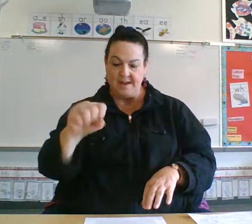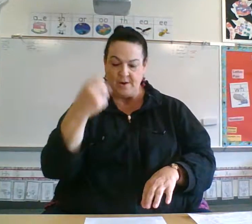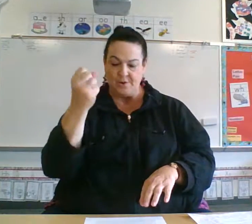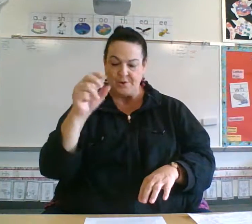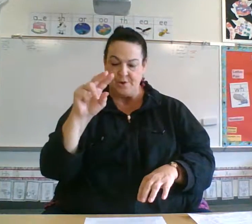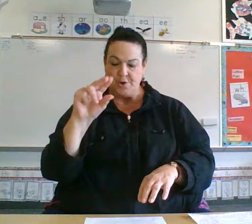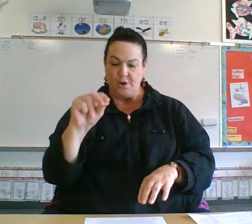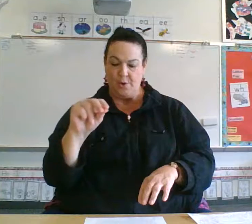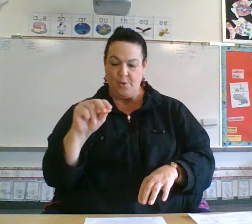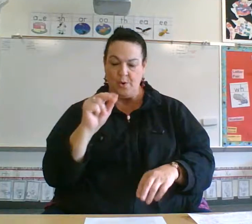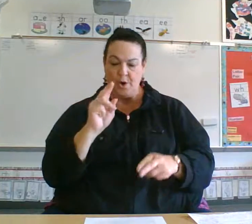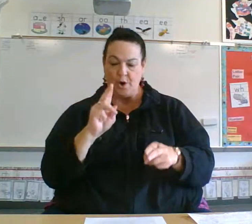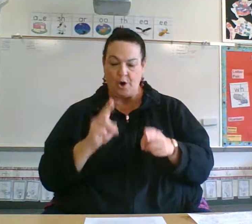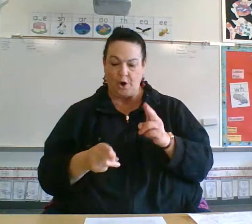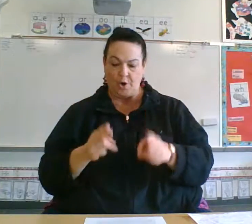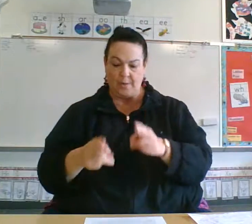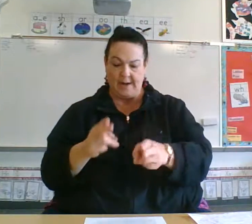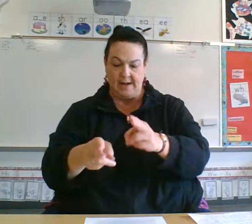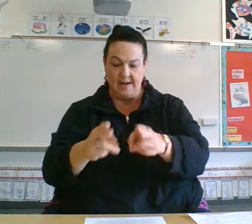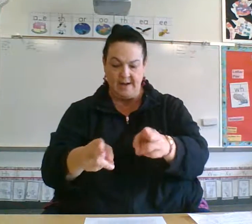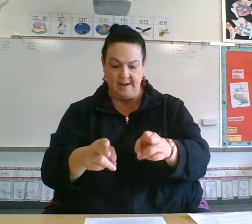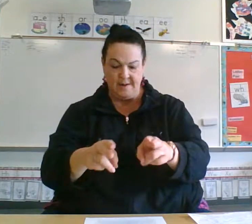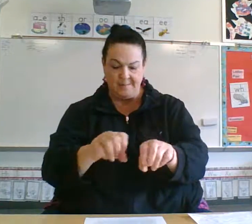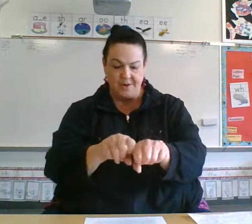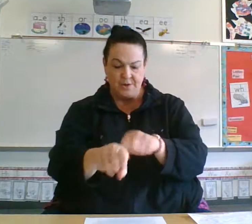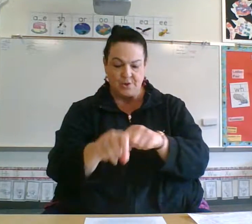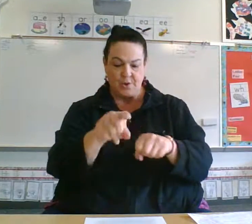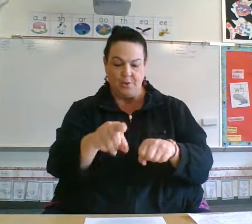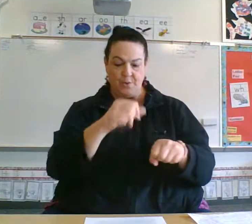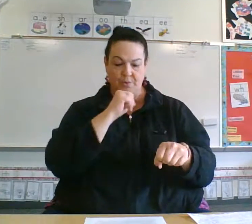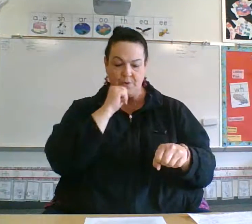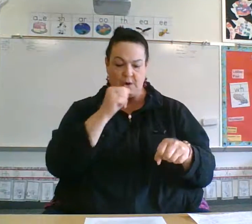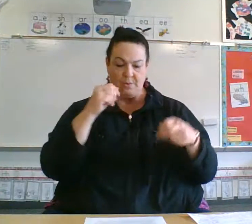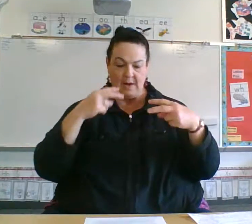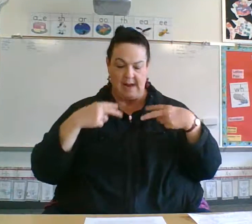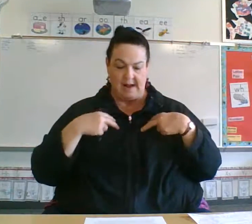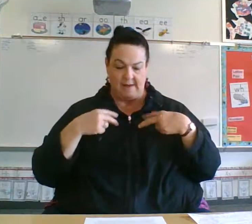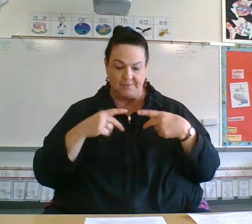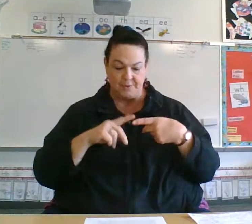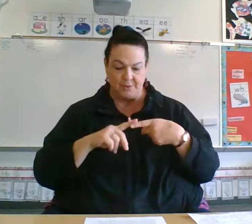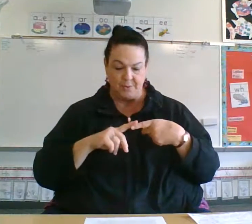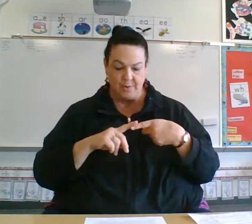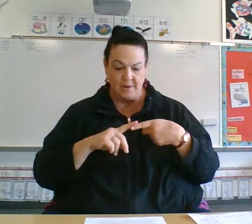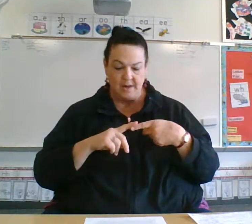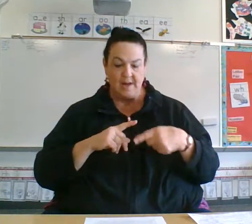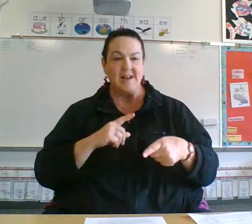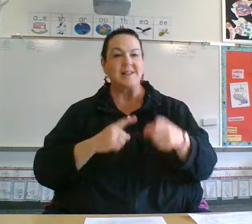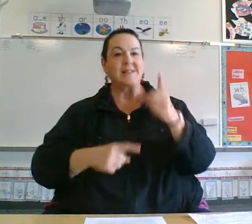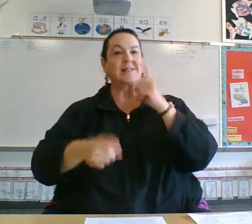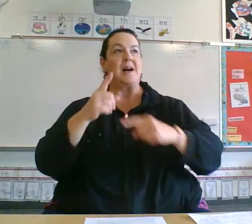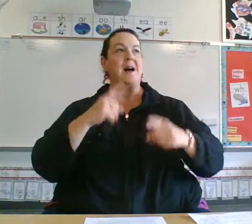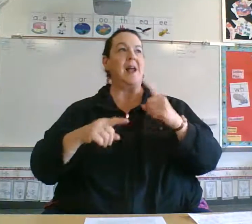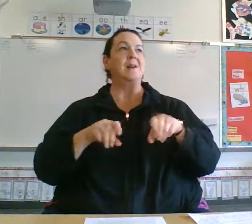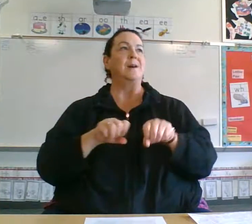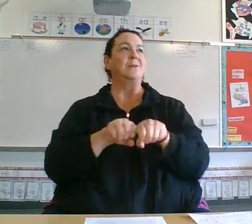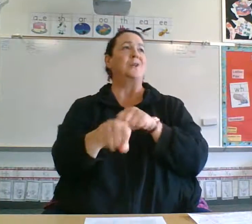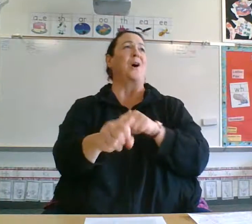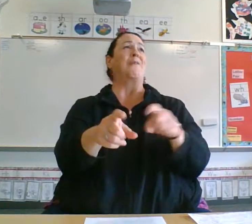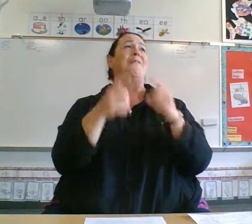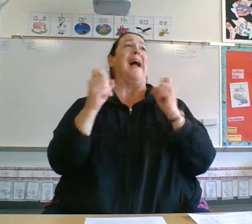There's no hurry, so you don't have to sign so